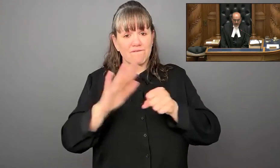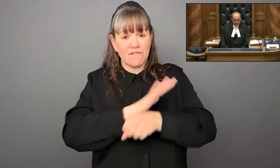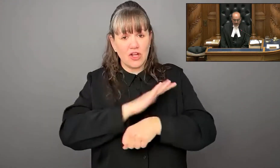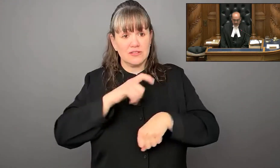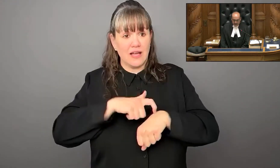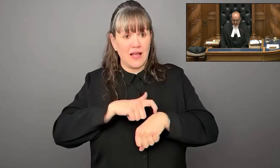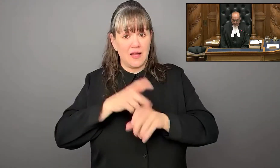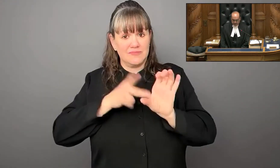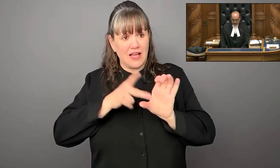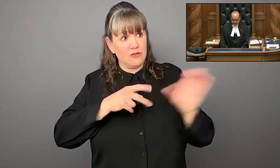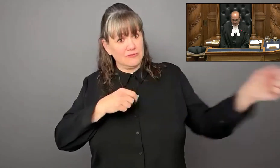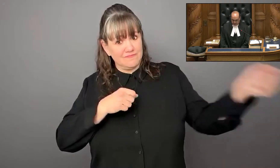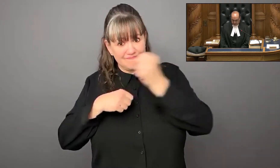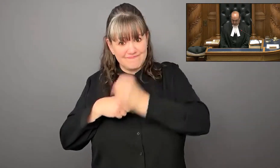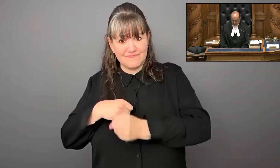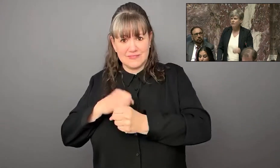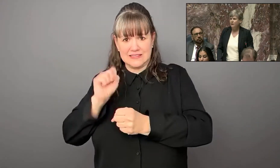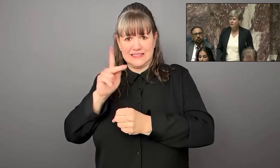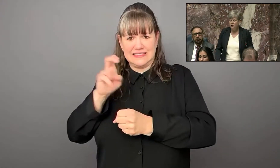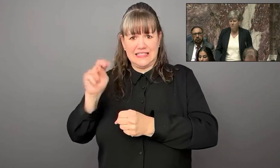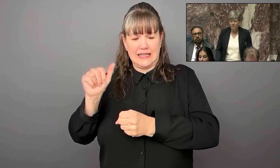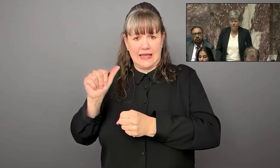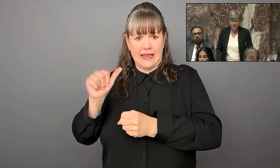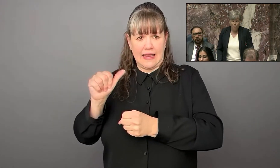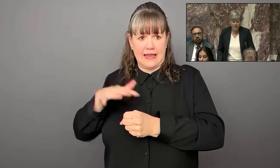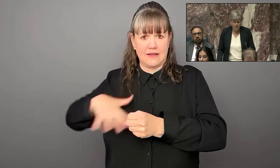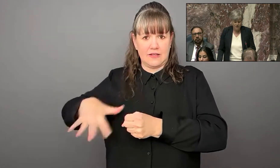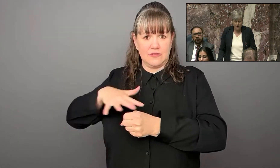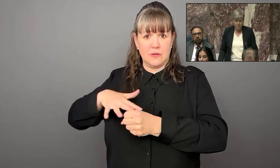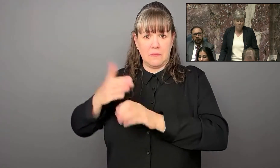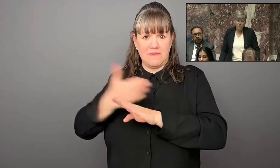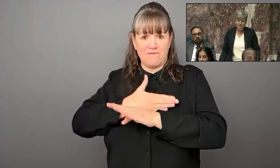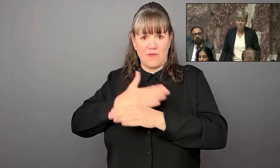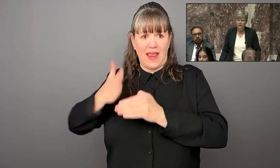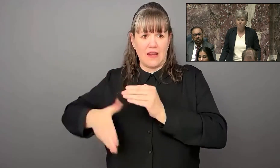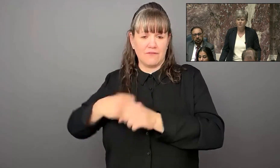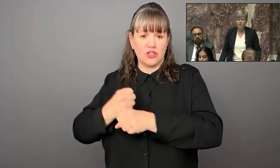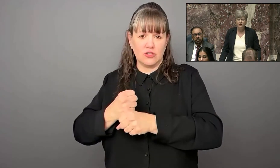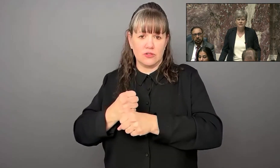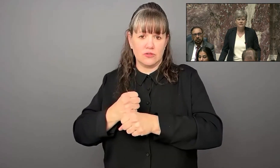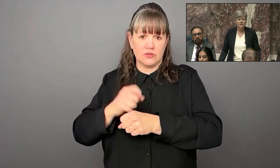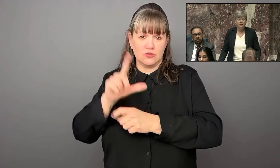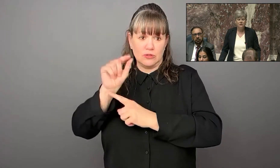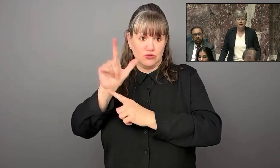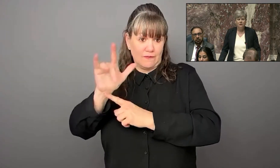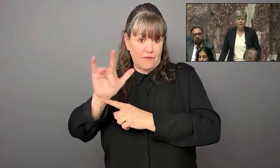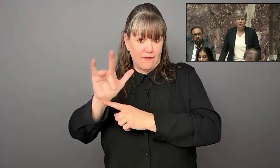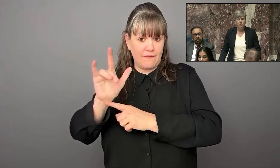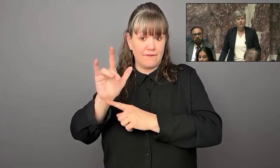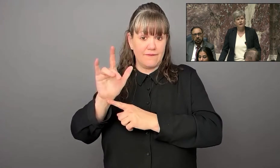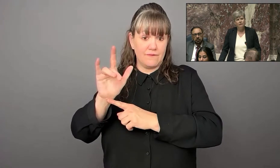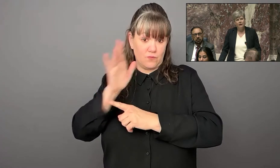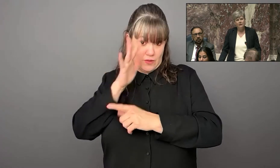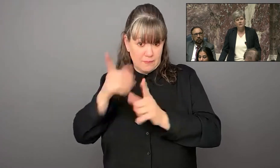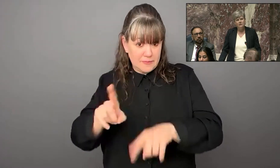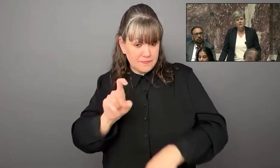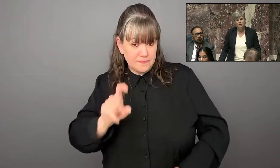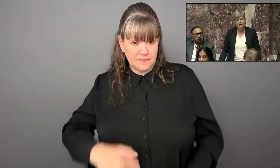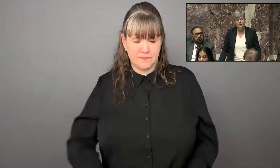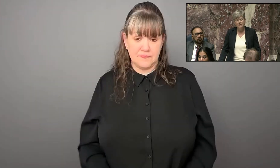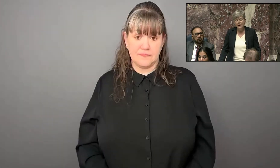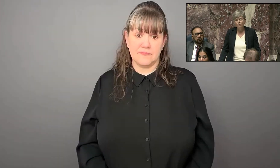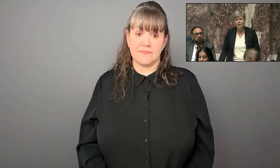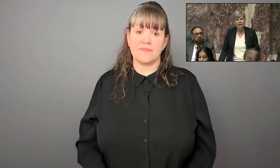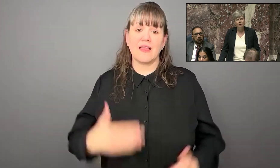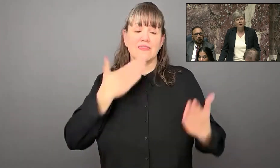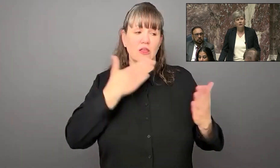Minister of Health. Thank you, Honourable Speaker, and thank you to the member for the question. And I appreciate the many opportunities that she and I have had to